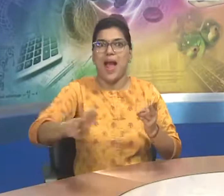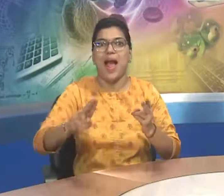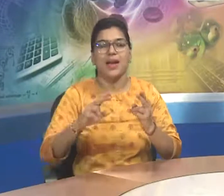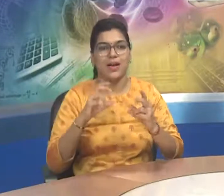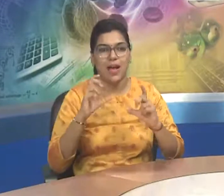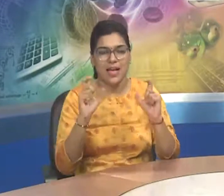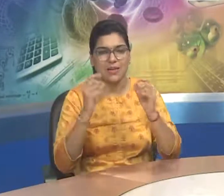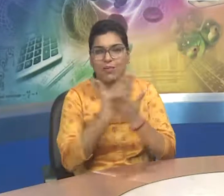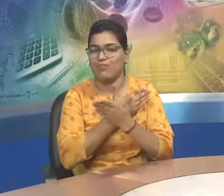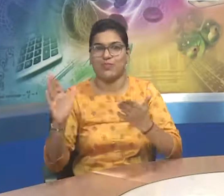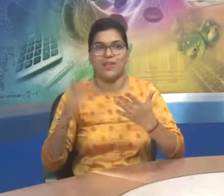stigmatization